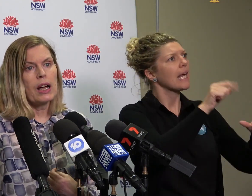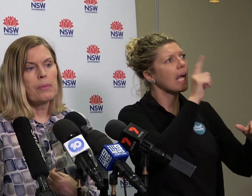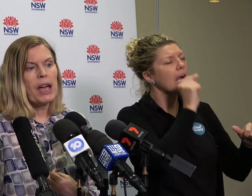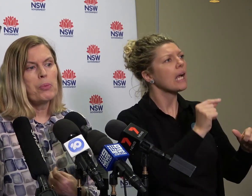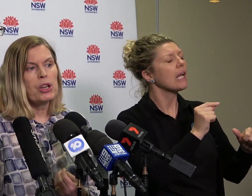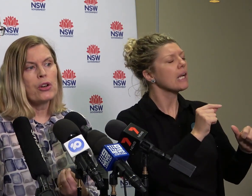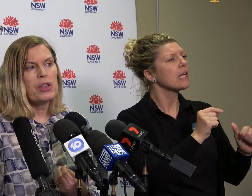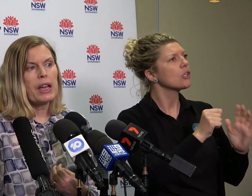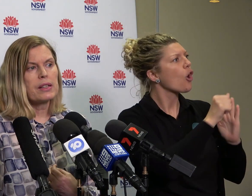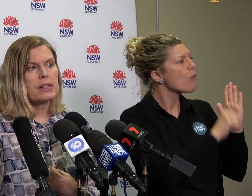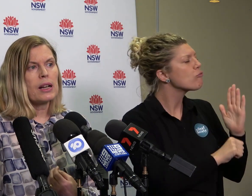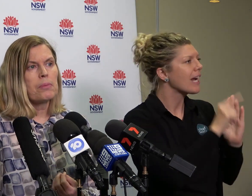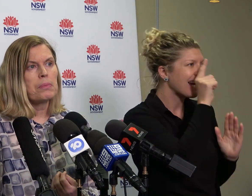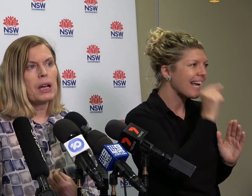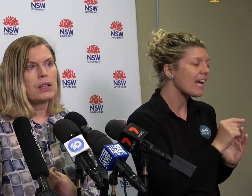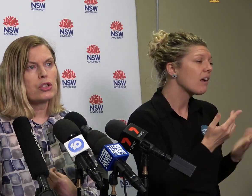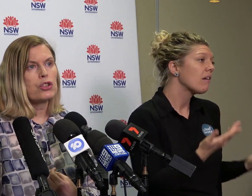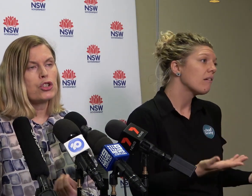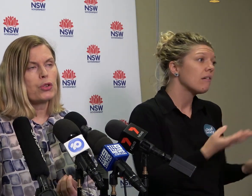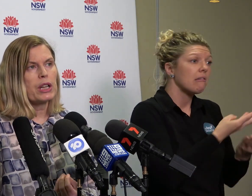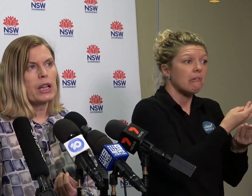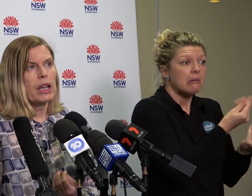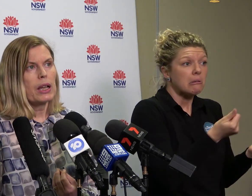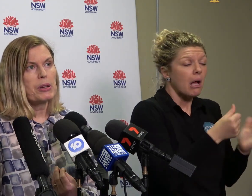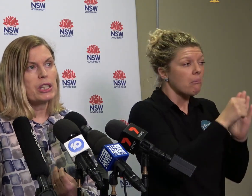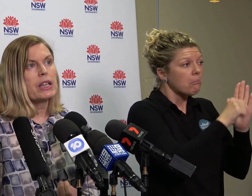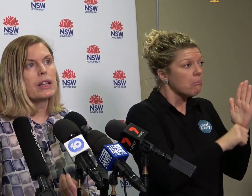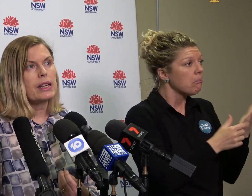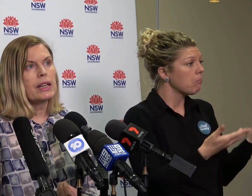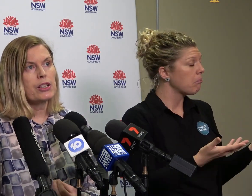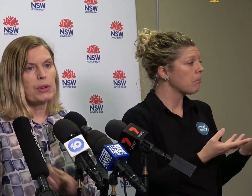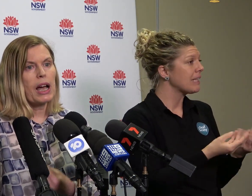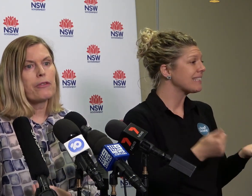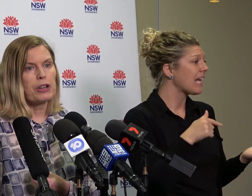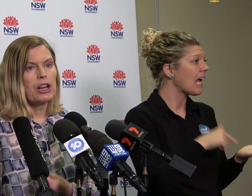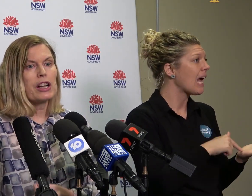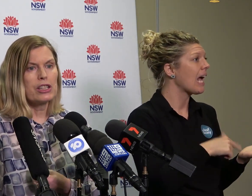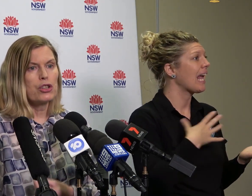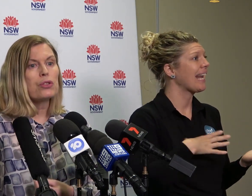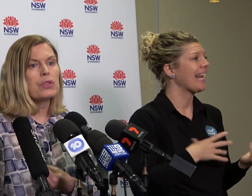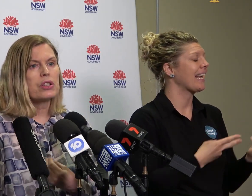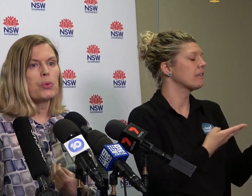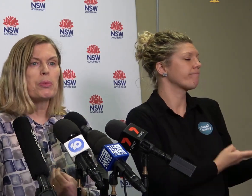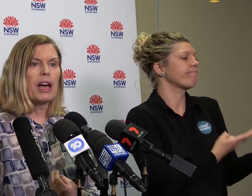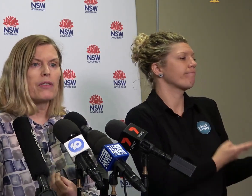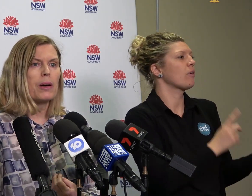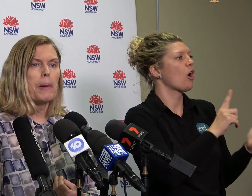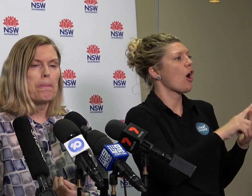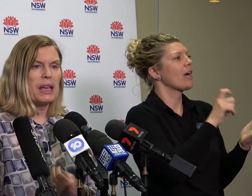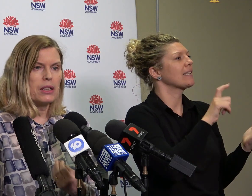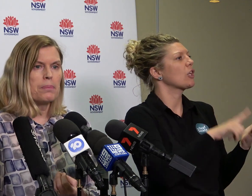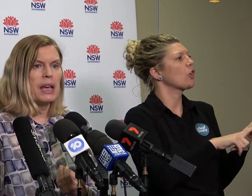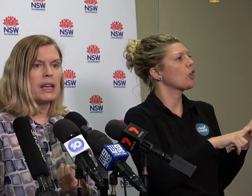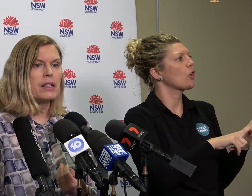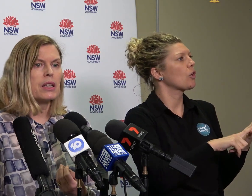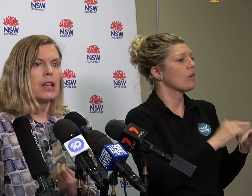strategy, and we know that some surgery particularly needs recovery in ICU, so when we have a peak demand,